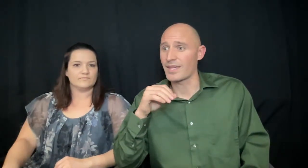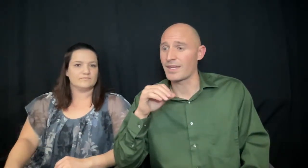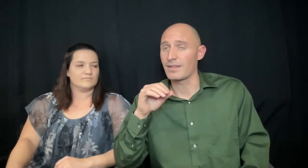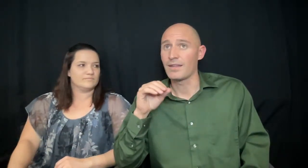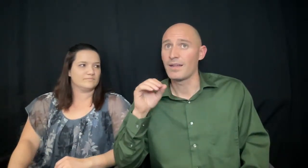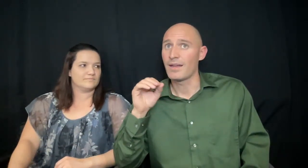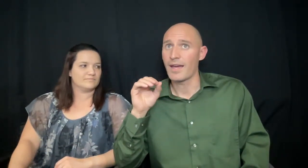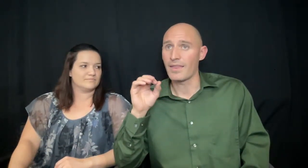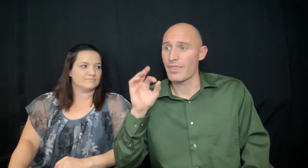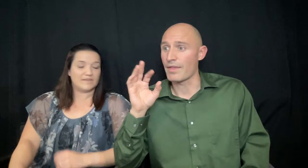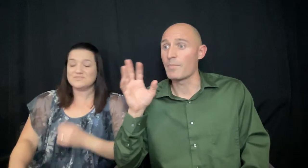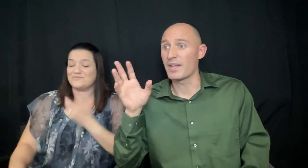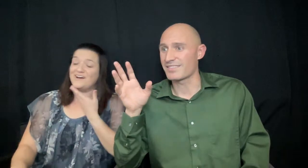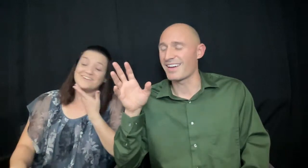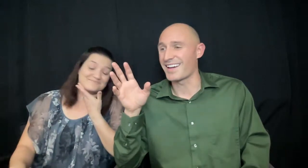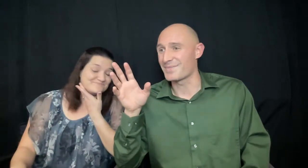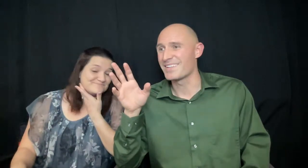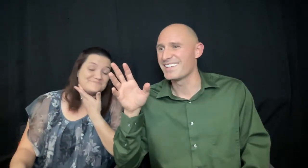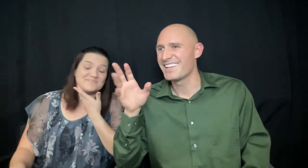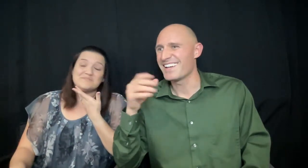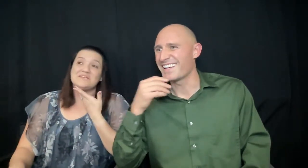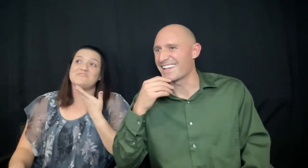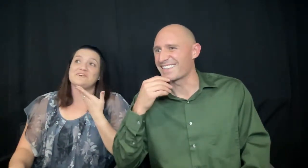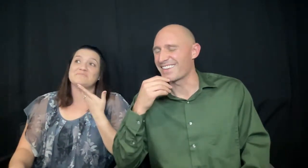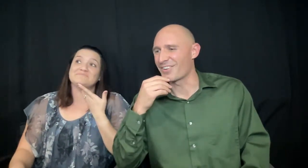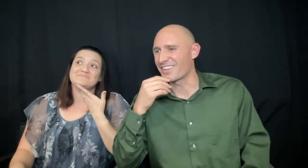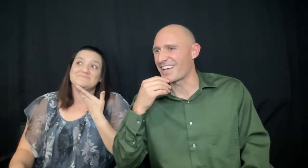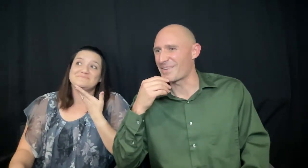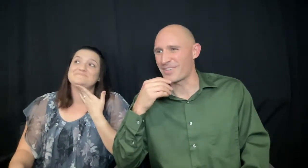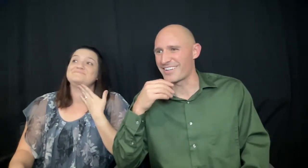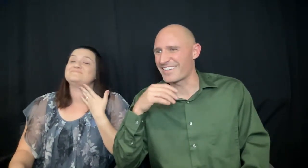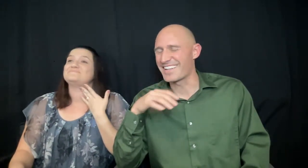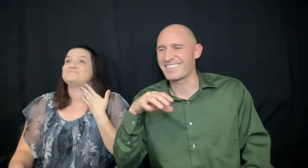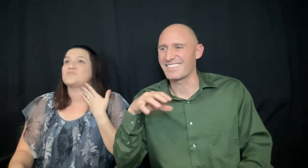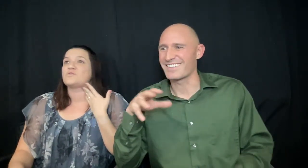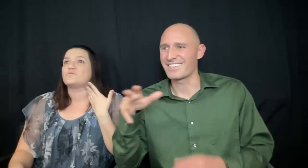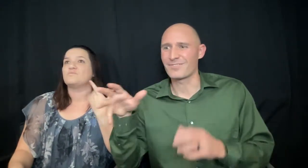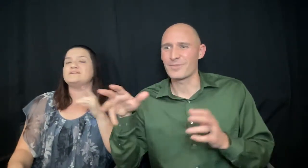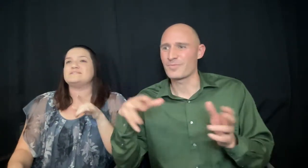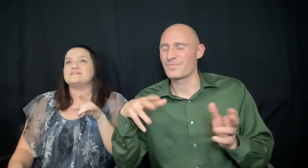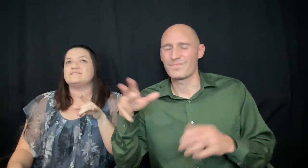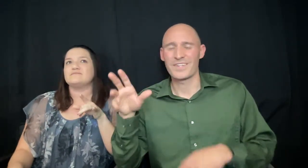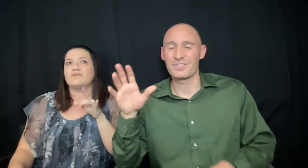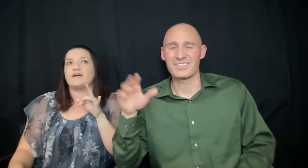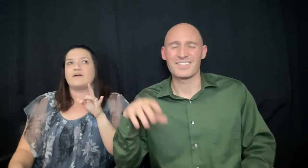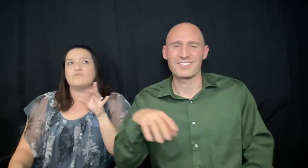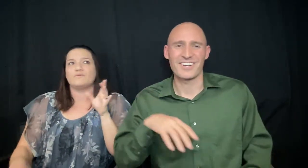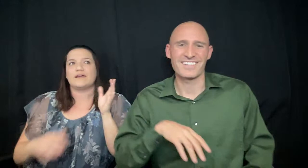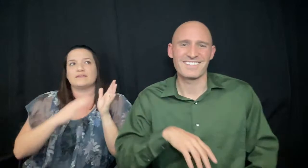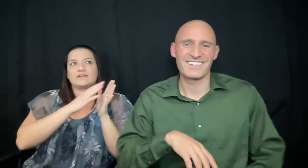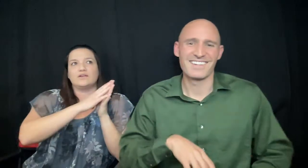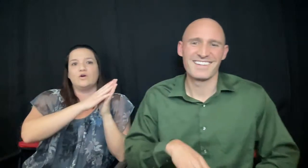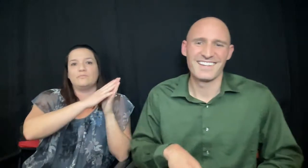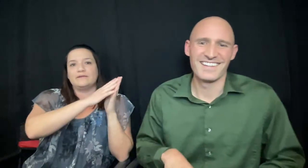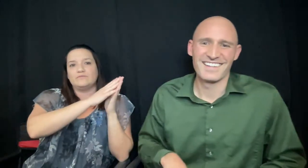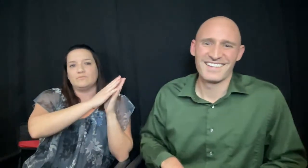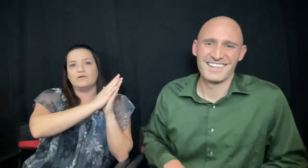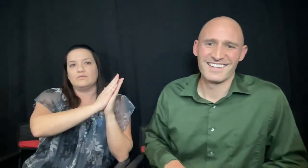they had the best time. It was a lot of fun. There was a lot of progress, and it was great. We had like it was